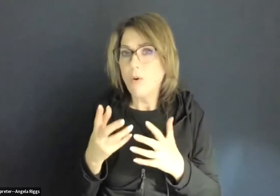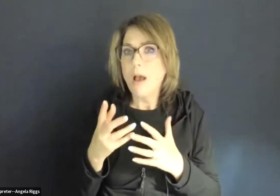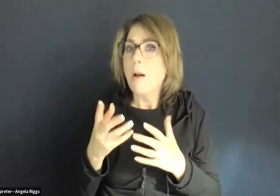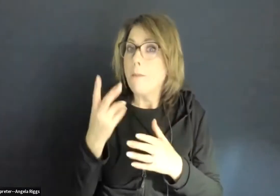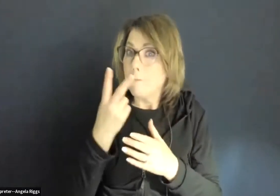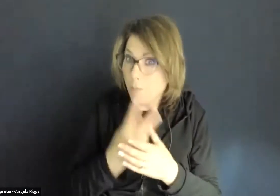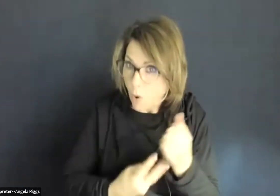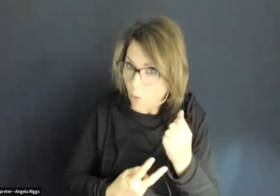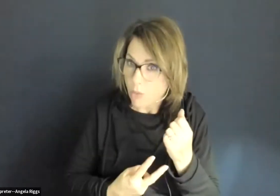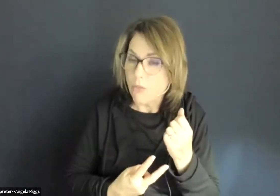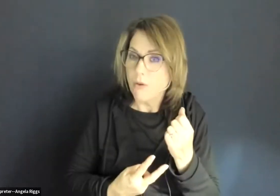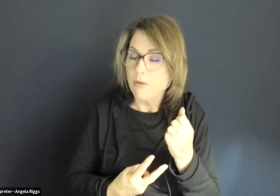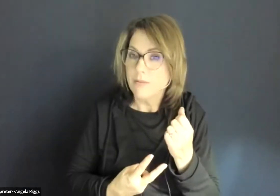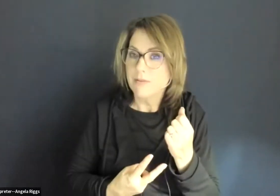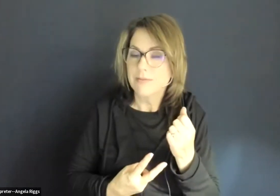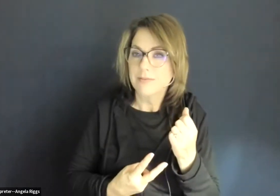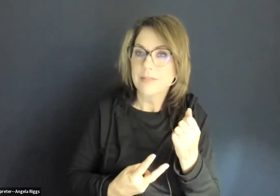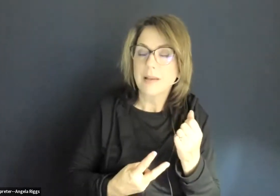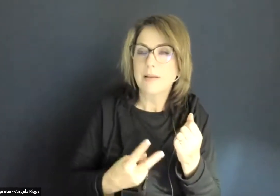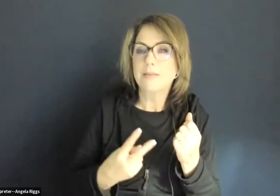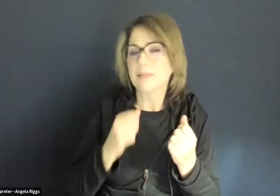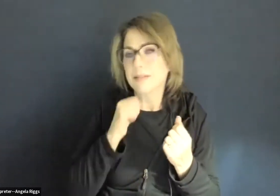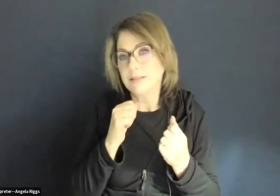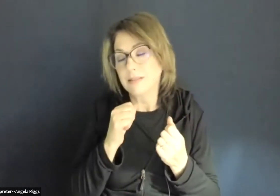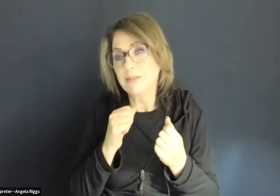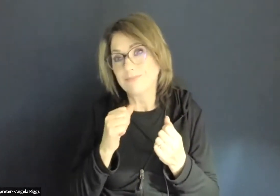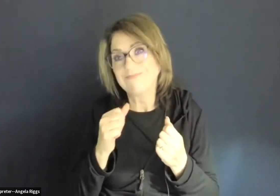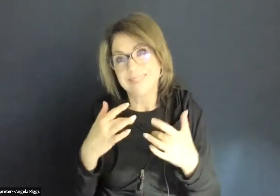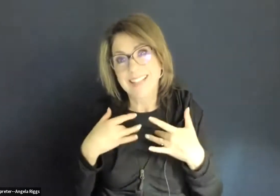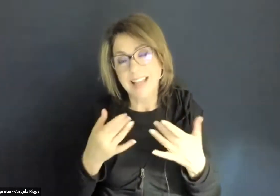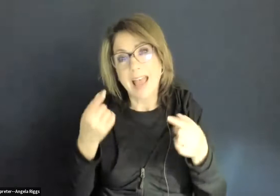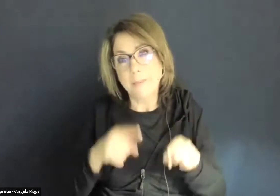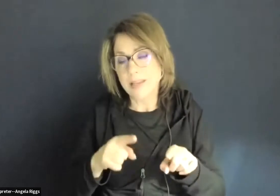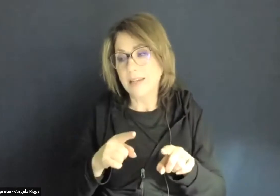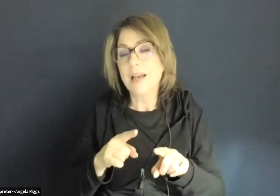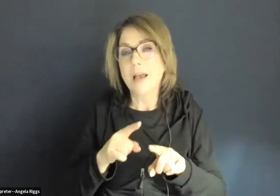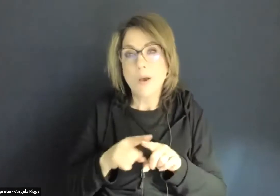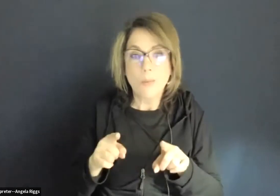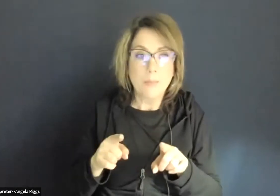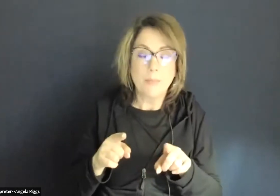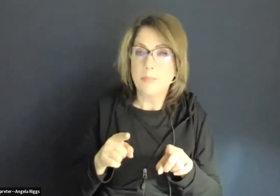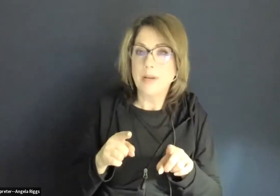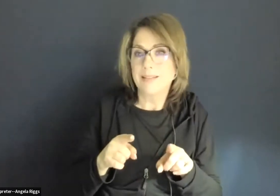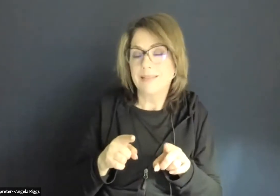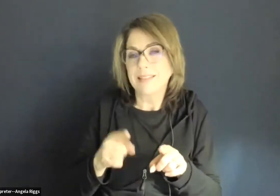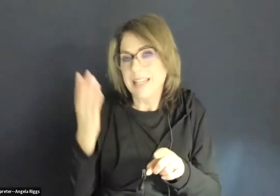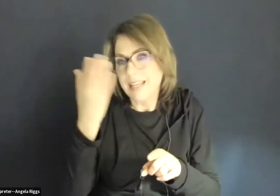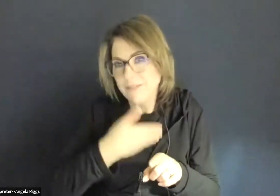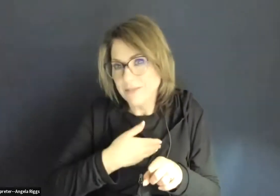things is not unusual, but it's hard to find because of the visible versus